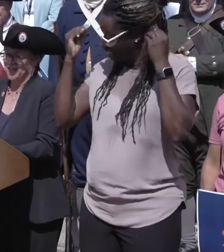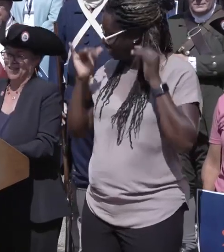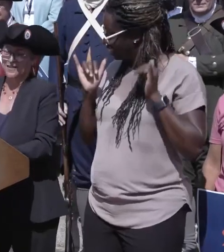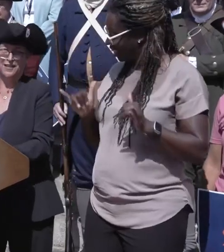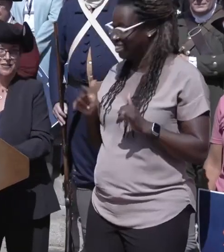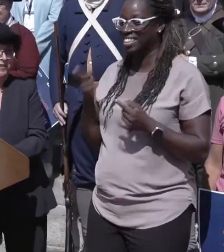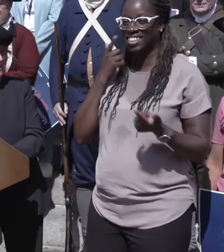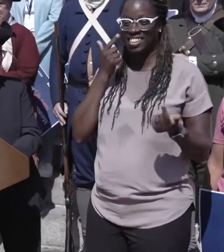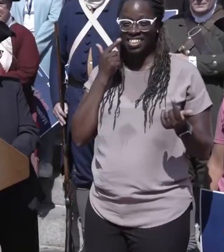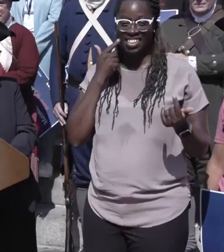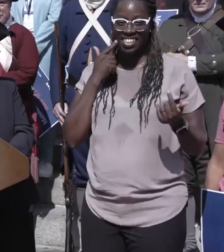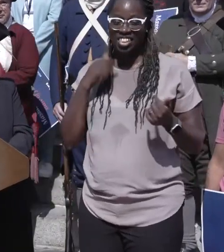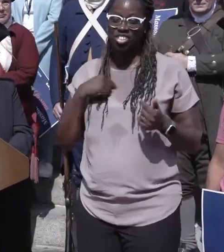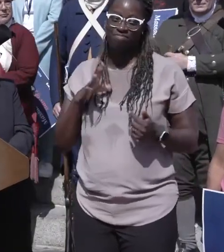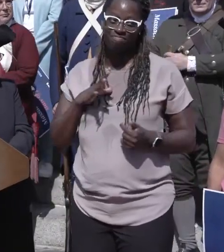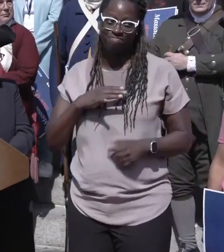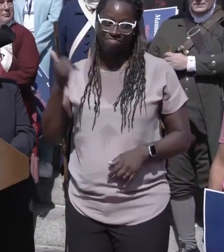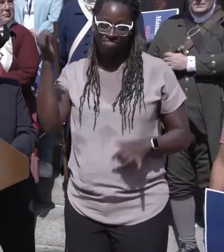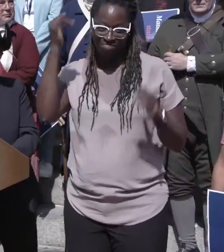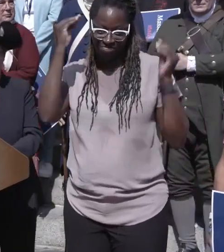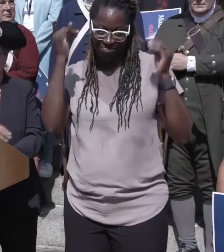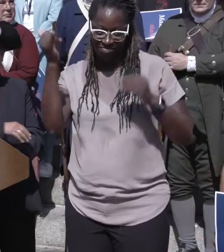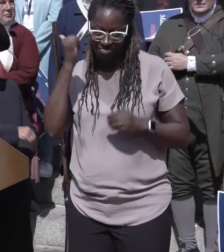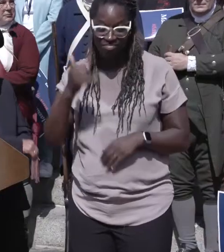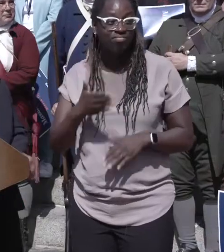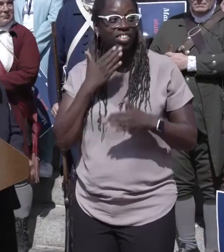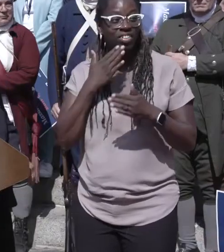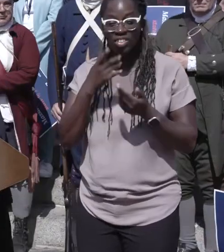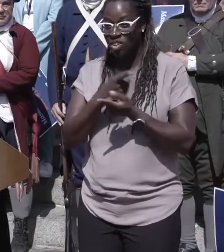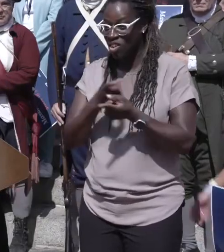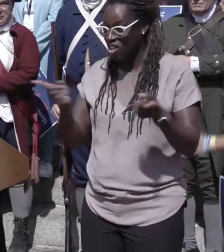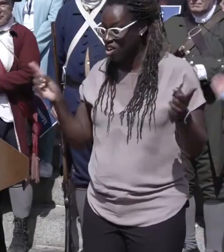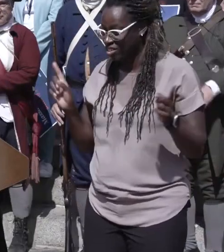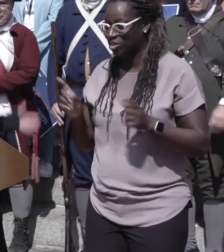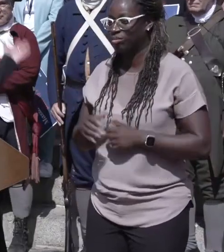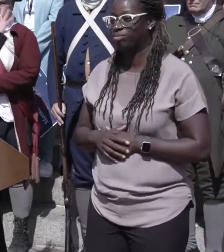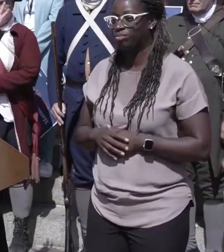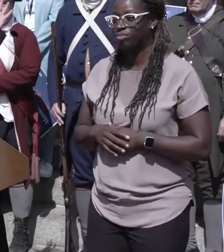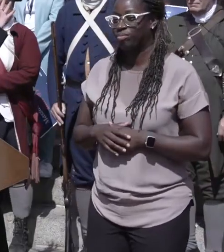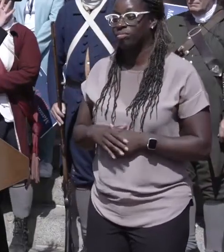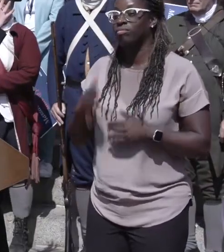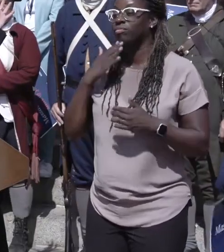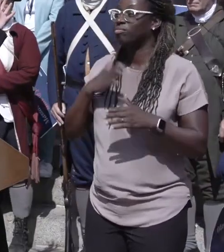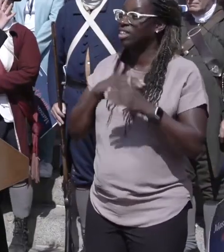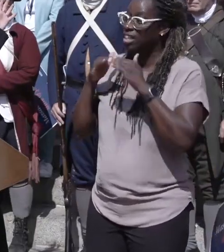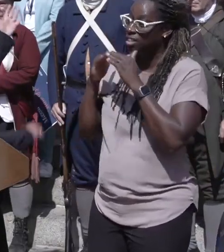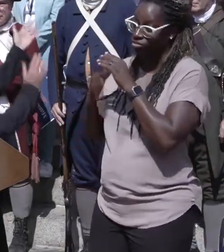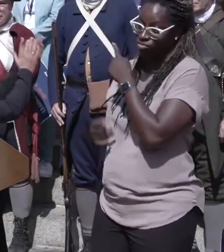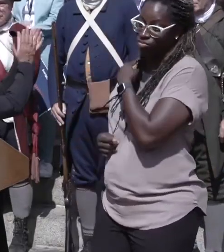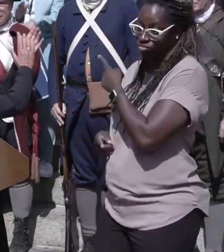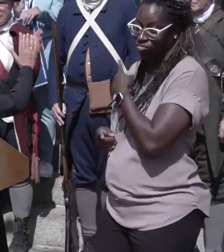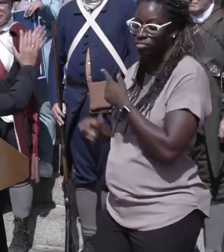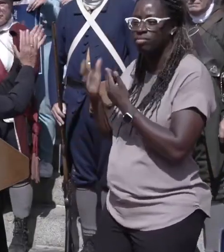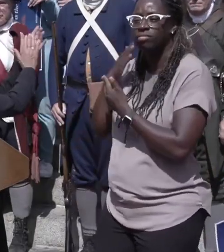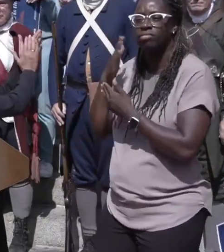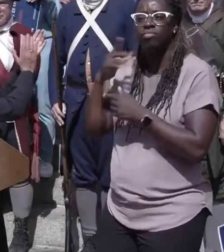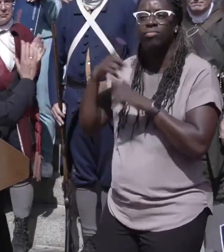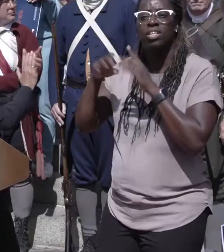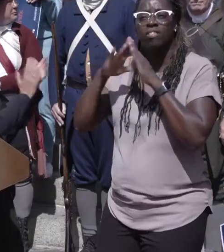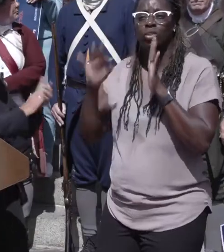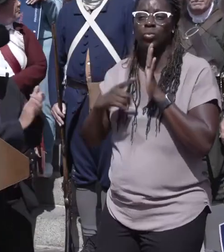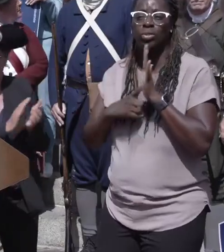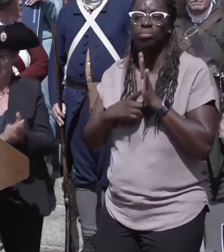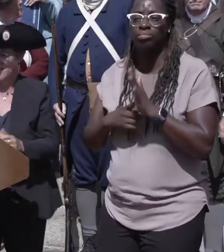Governor. Thank you, Kate Fox, and thank you, Secretary Howe. And thank you to all my colleagues back here from the House of Representatives.